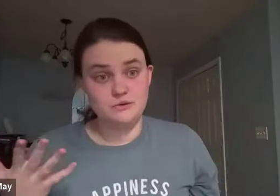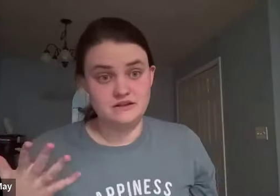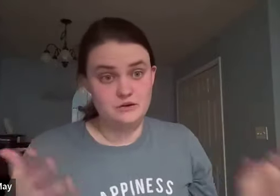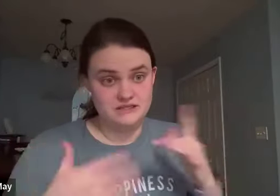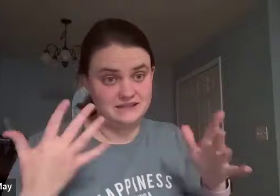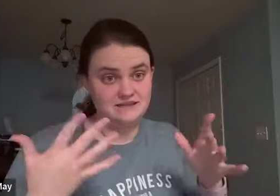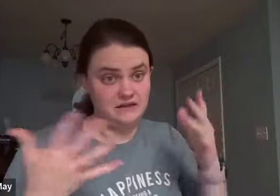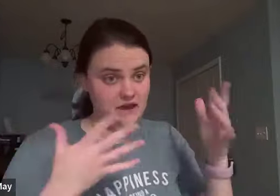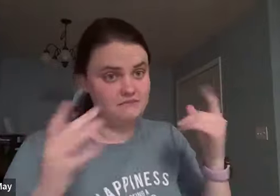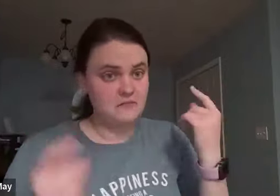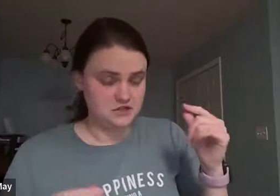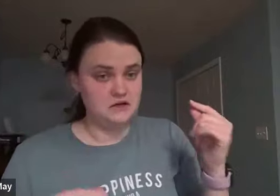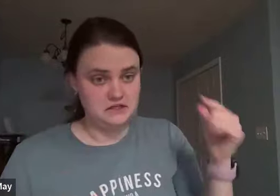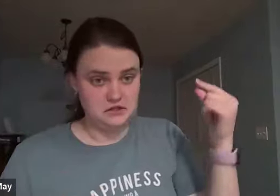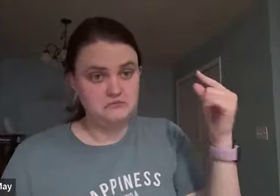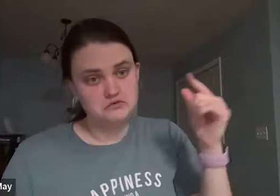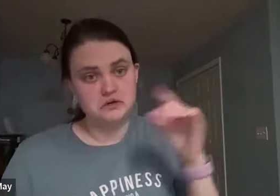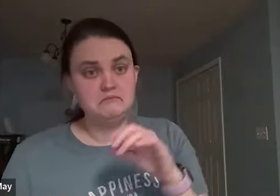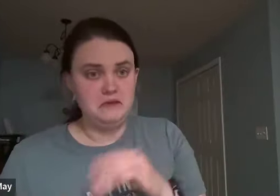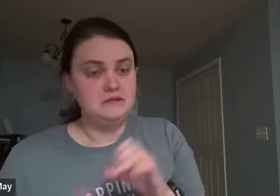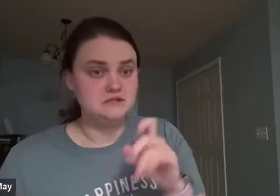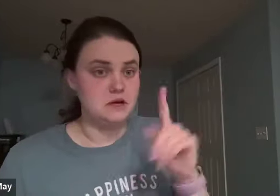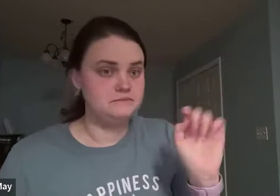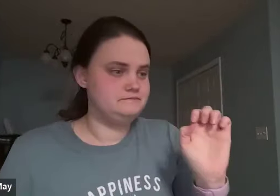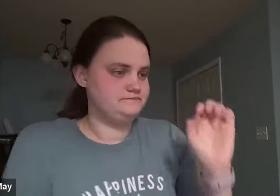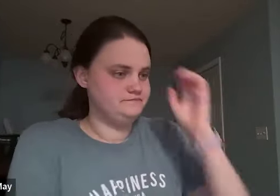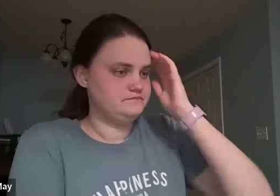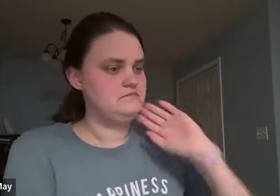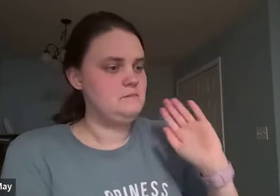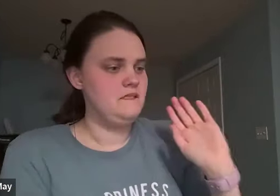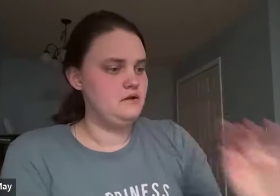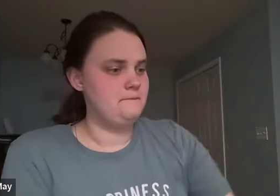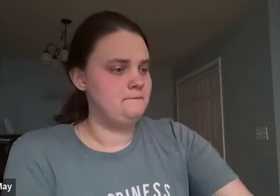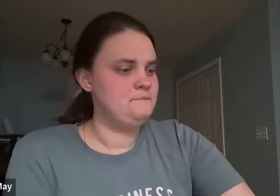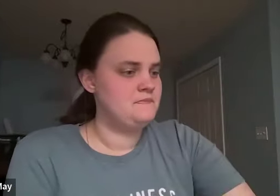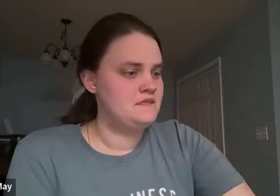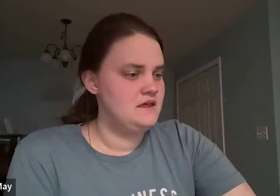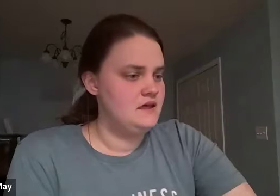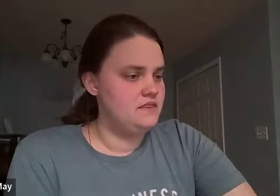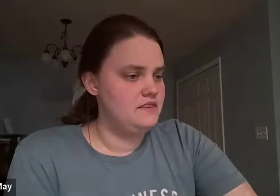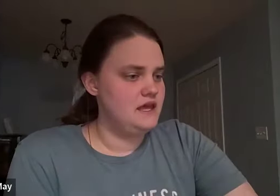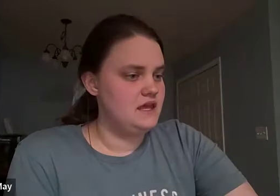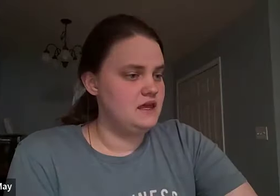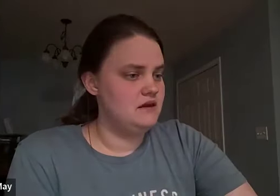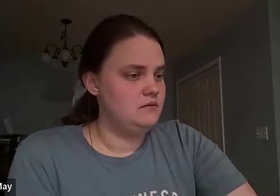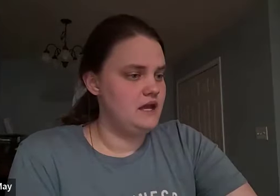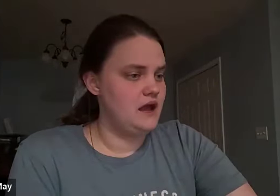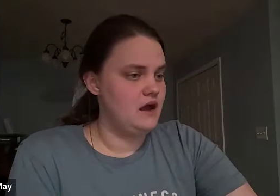who has kids like that, I just want to let you know, green might mean Sprite. Okay. Then we